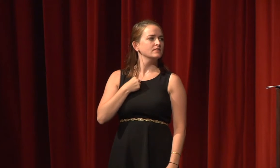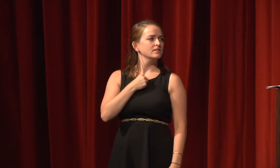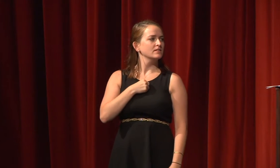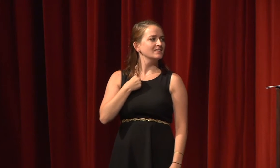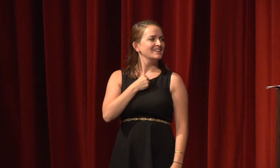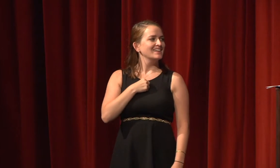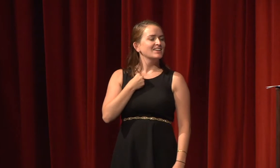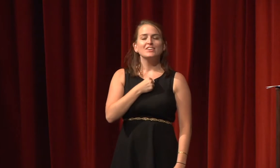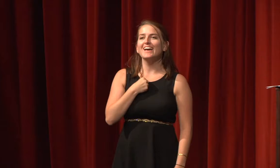Smile.